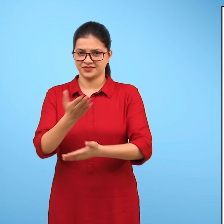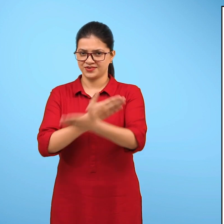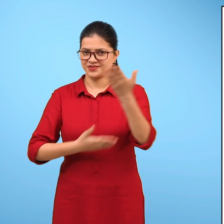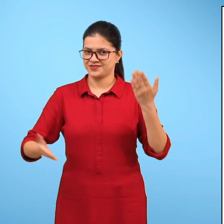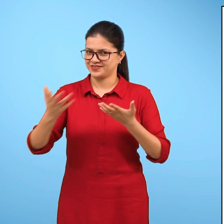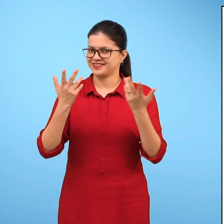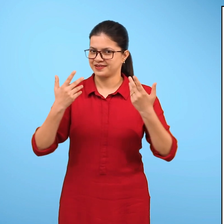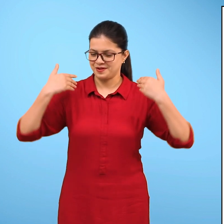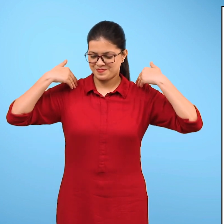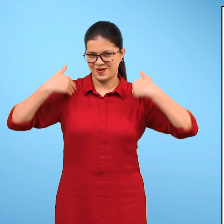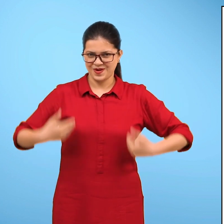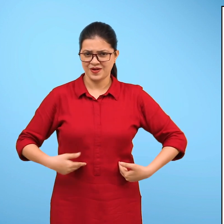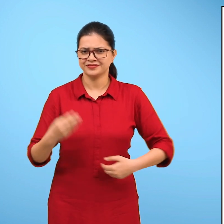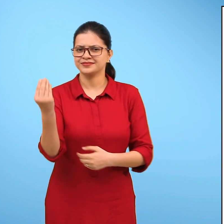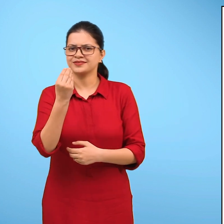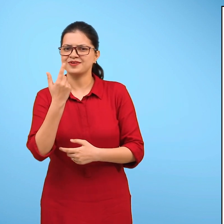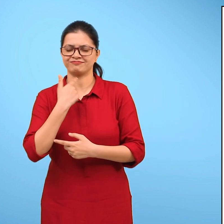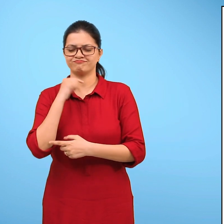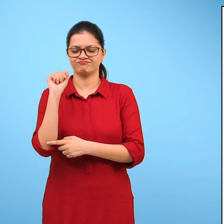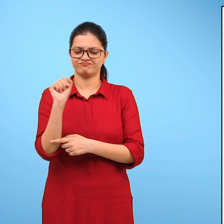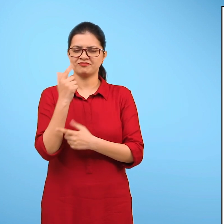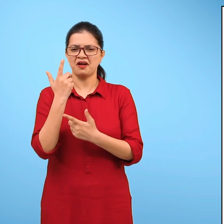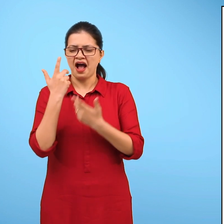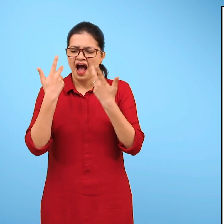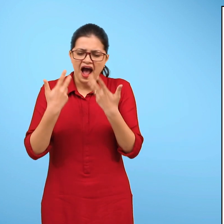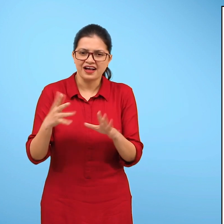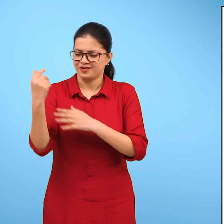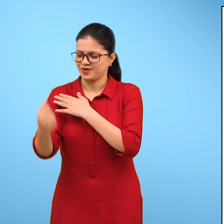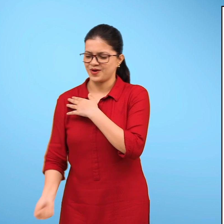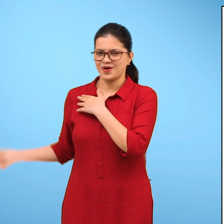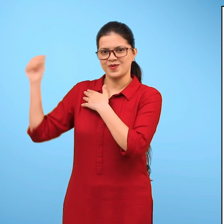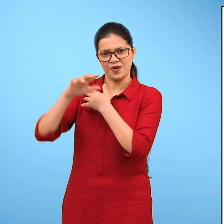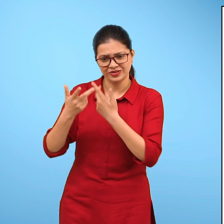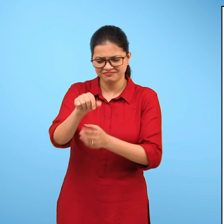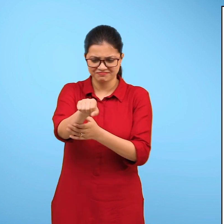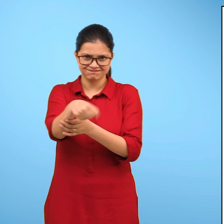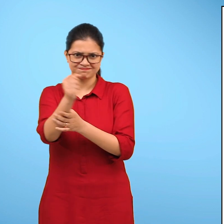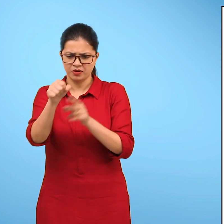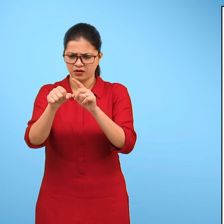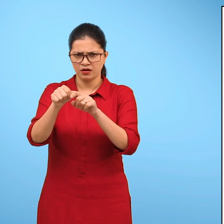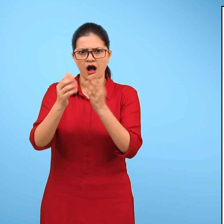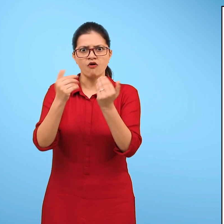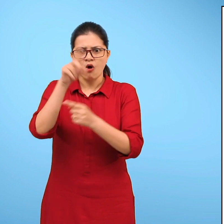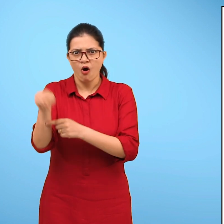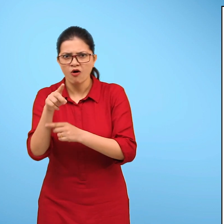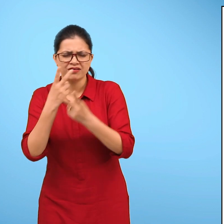Why is it that we are able to move a few parts of our body easily in various directions